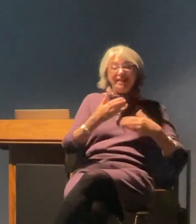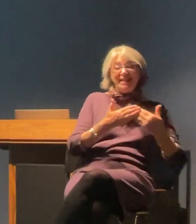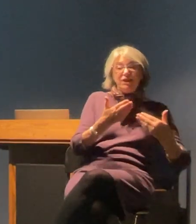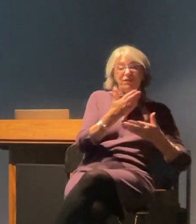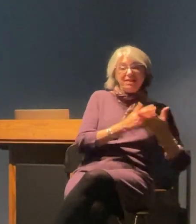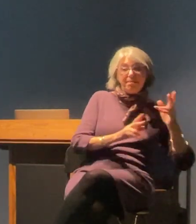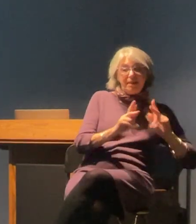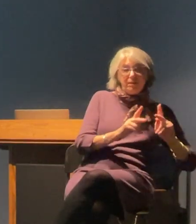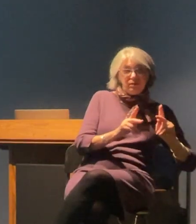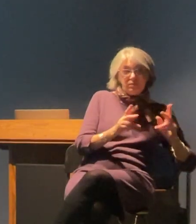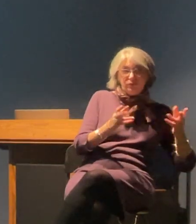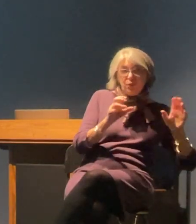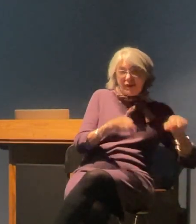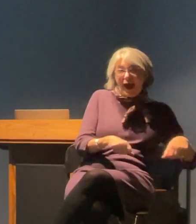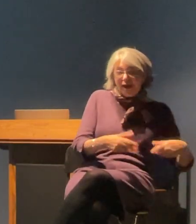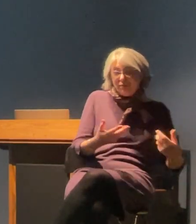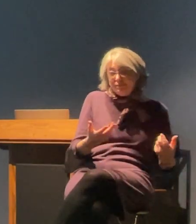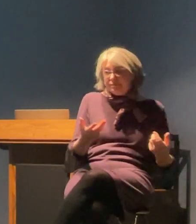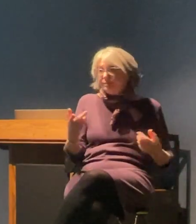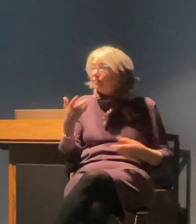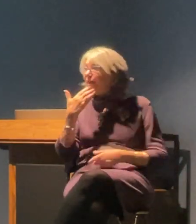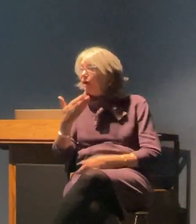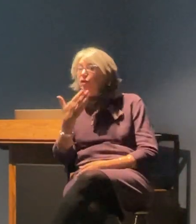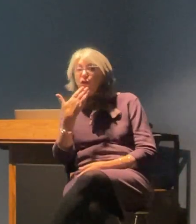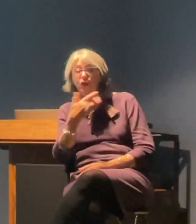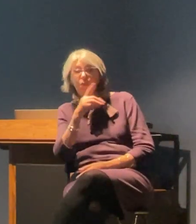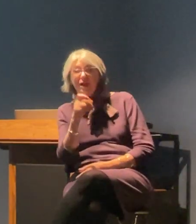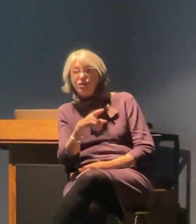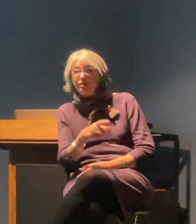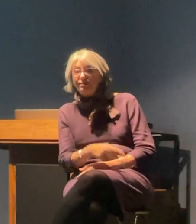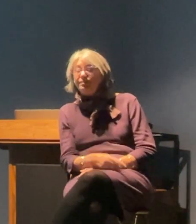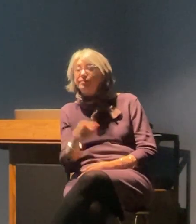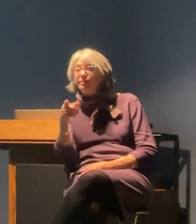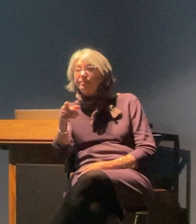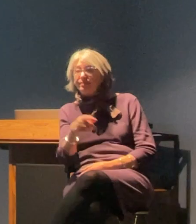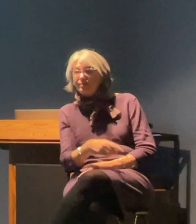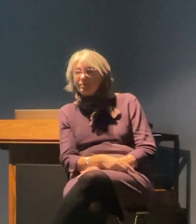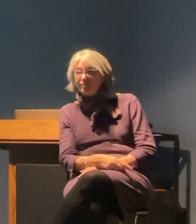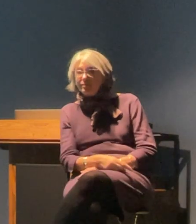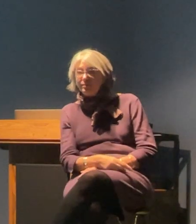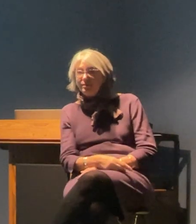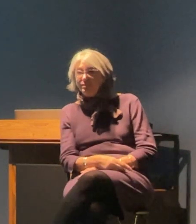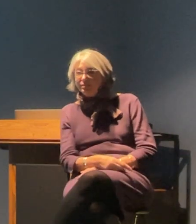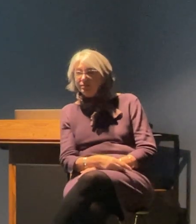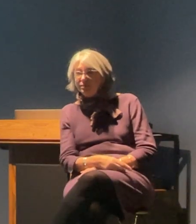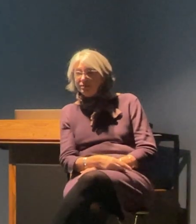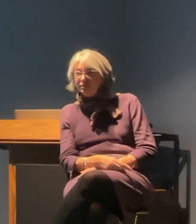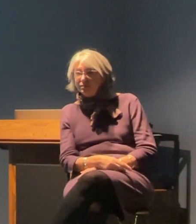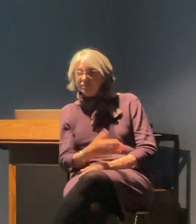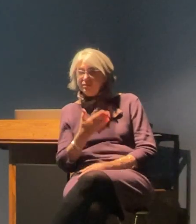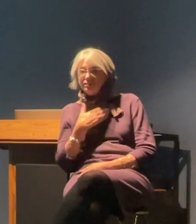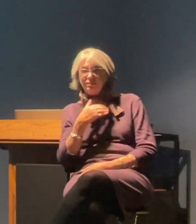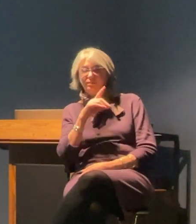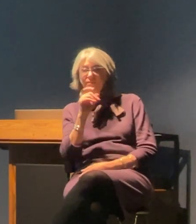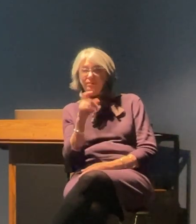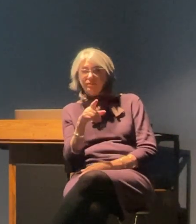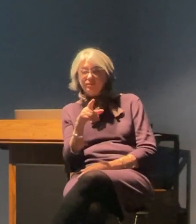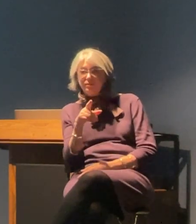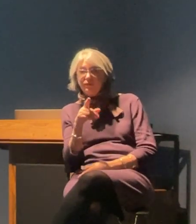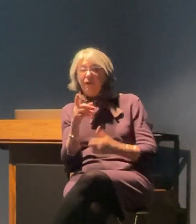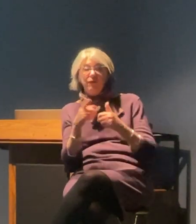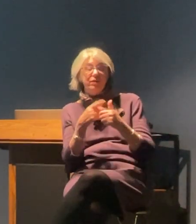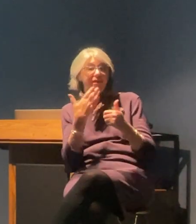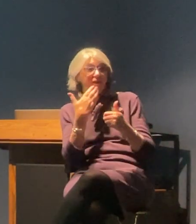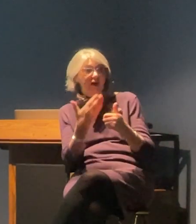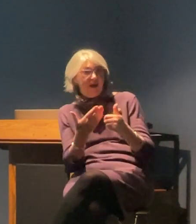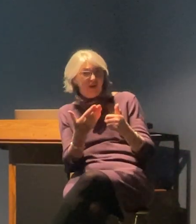do it. Thank you, very good question. Yes, and then after that. My question is, first of all,